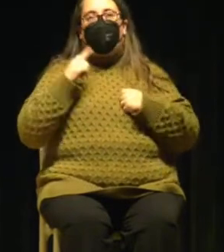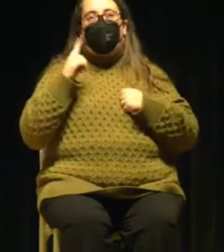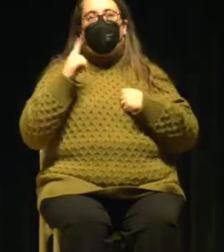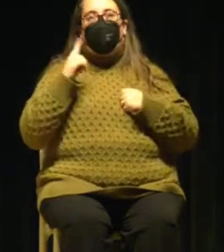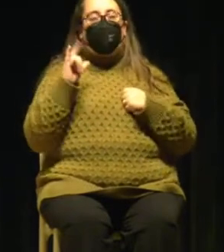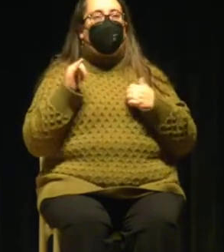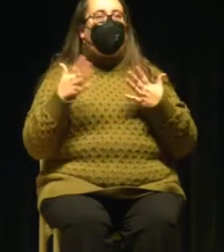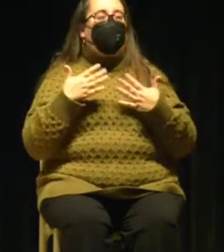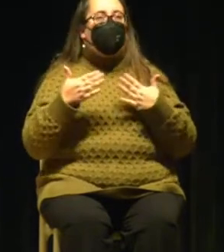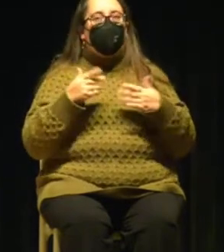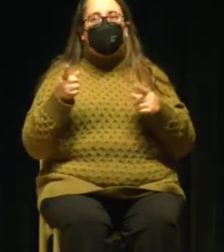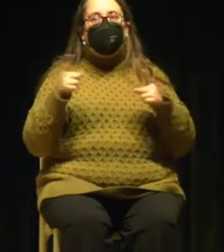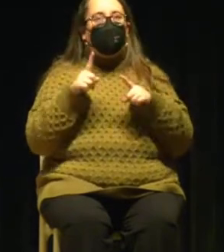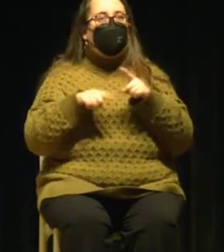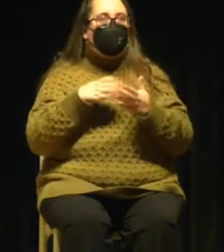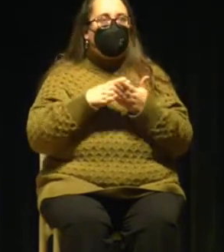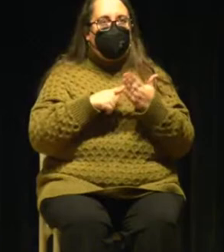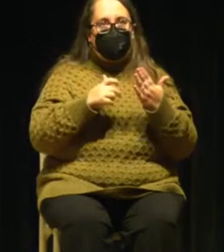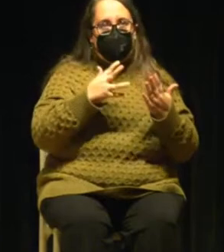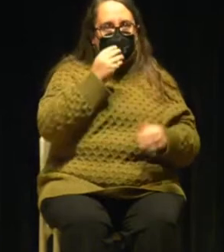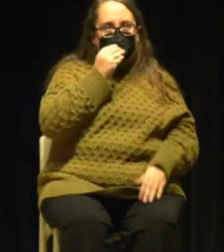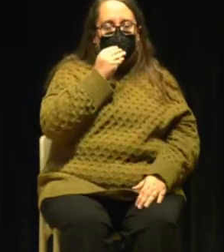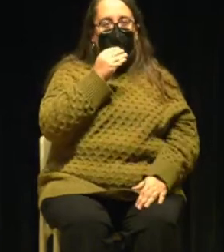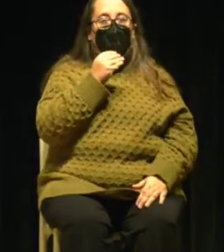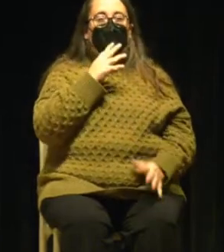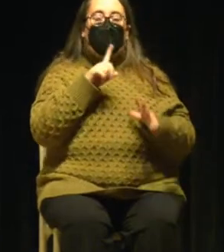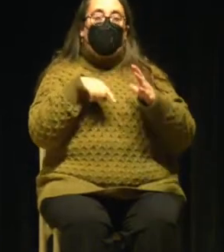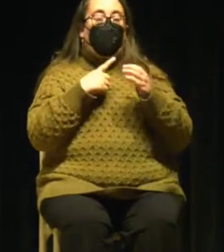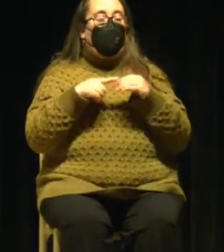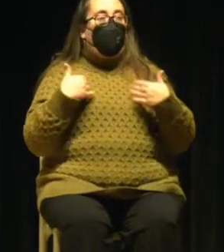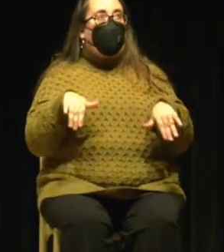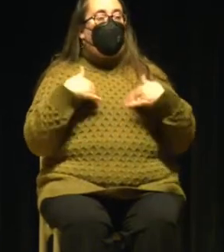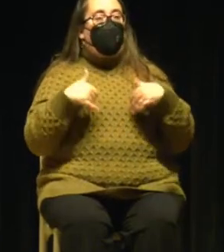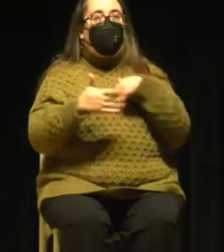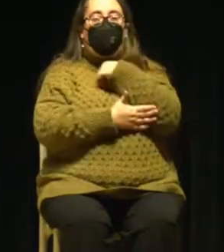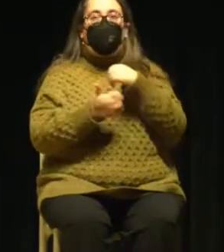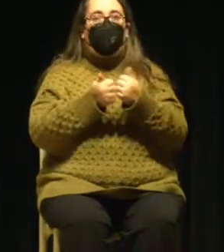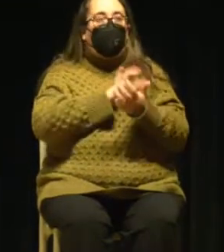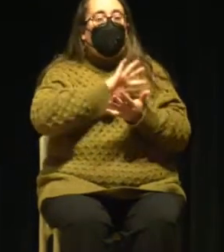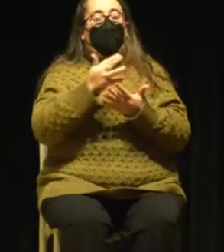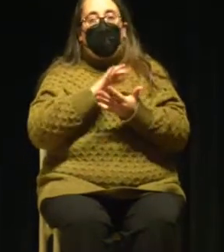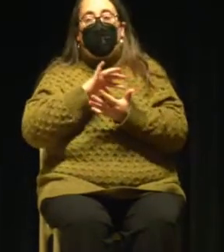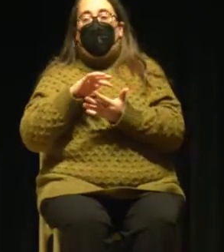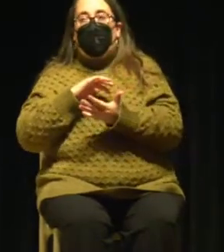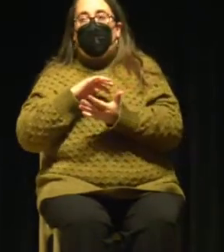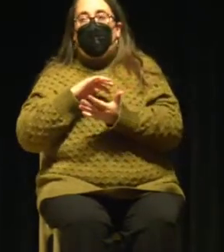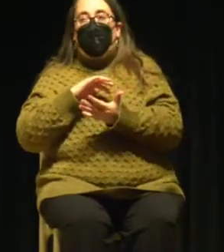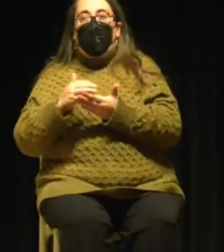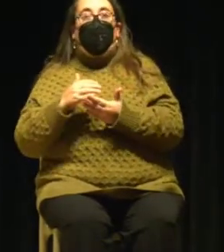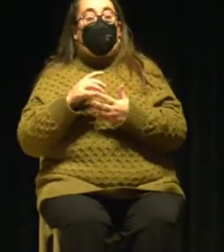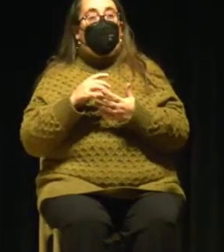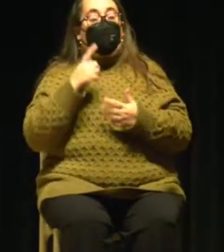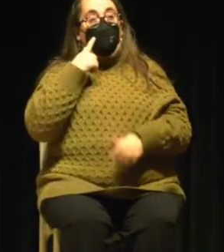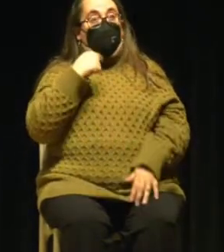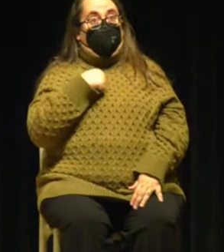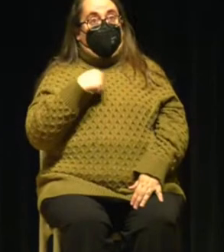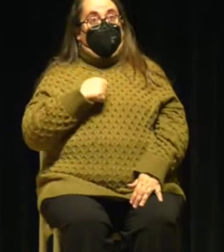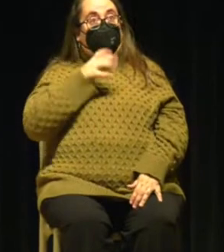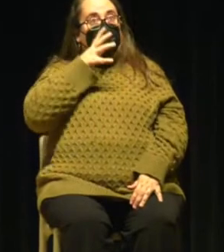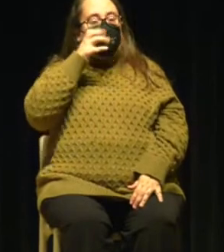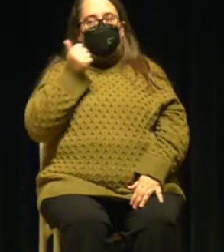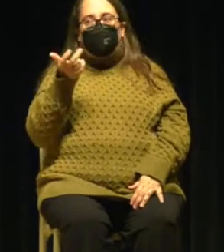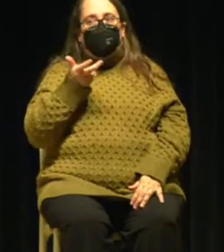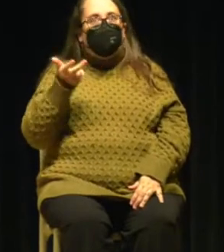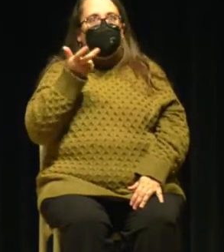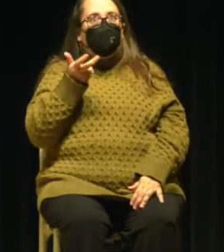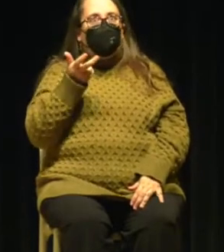anything. Nobody can stop them from what they want to eat, and like talk about the land of abundance, right? So for my parents and me, it was just like letting three